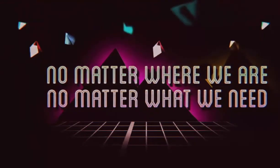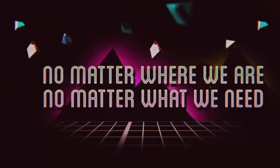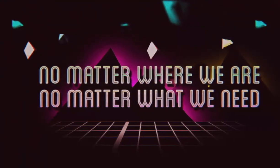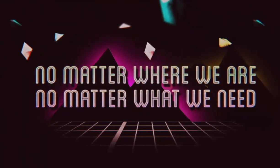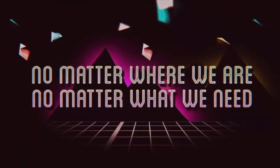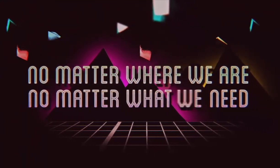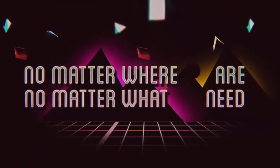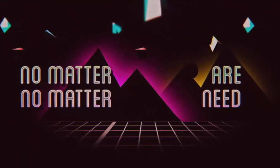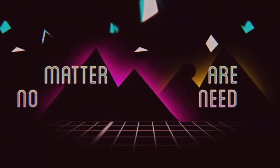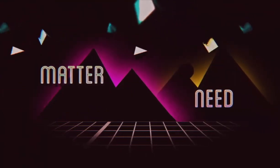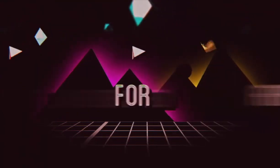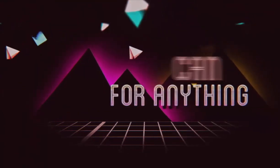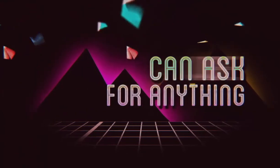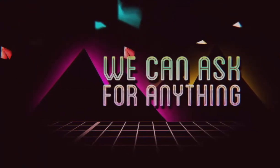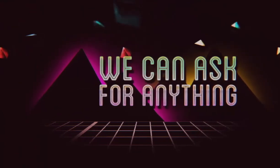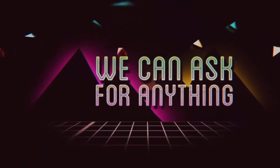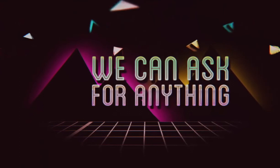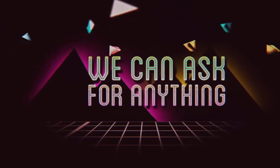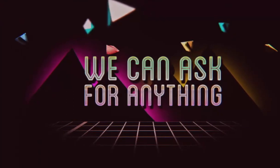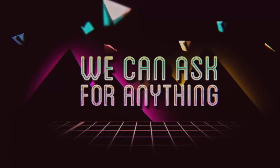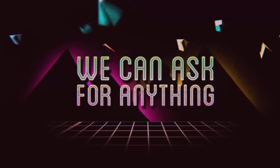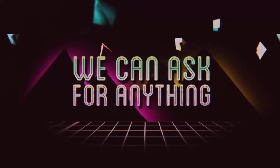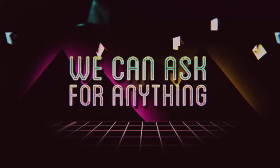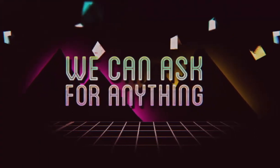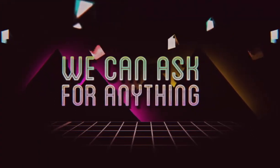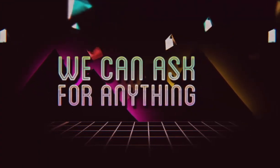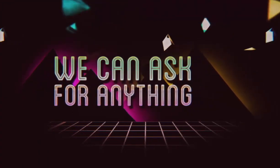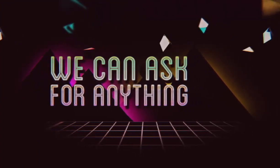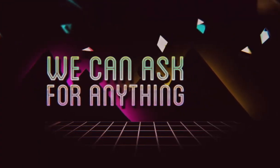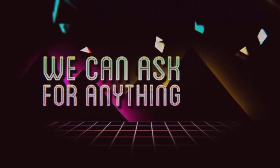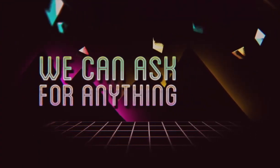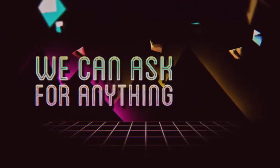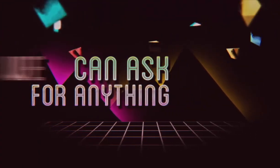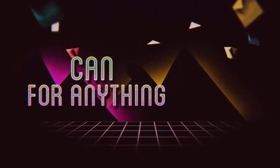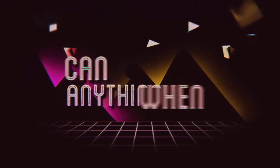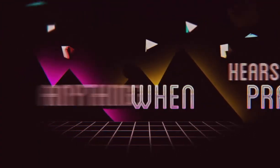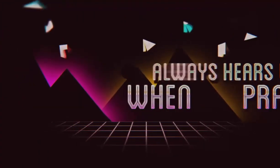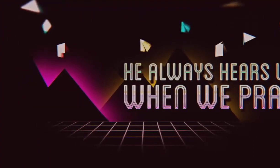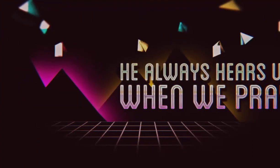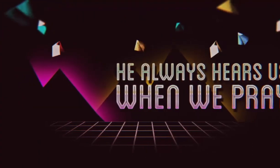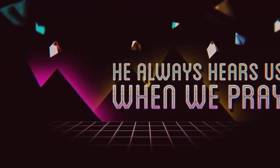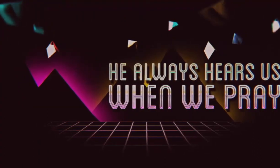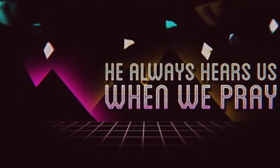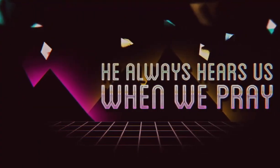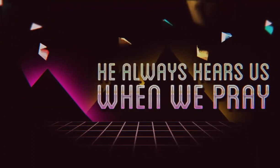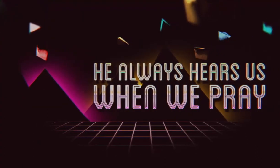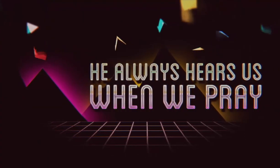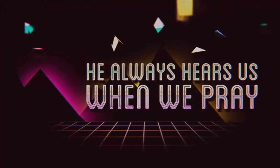no matter what we need, we can ask for anything. He always hears